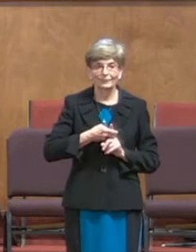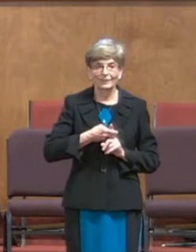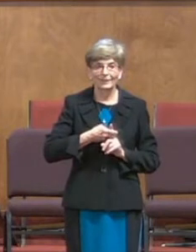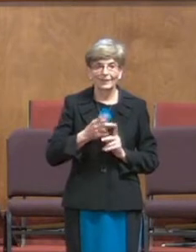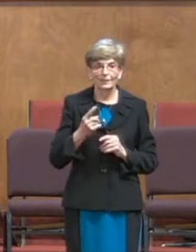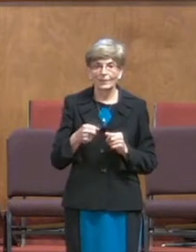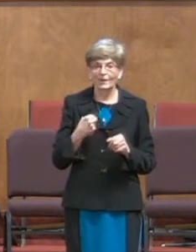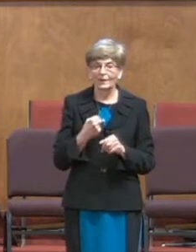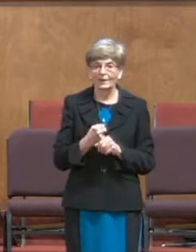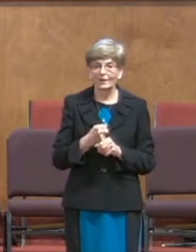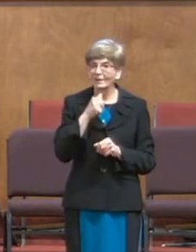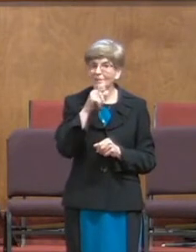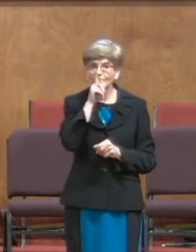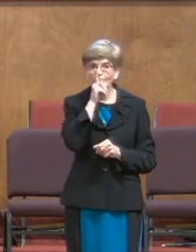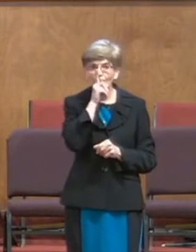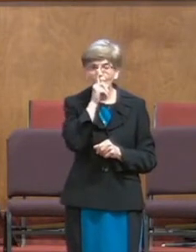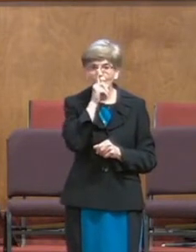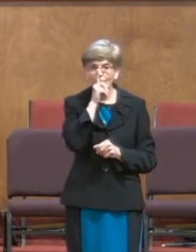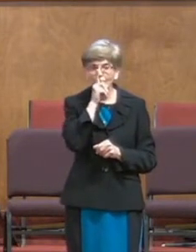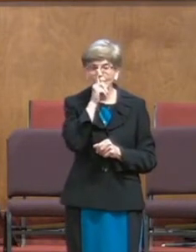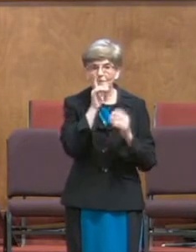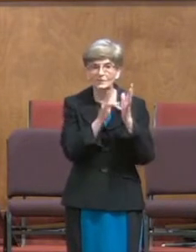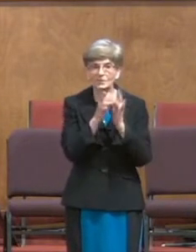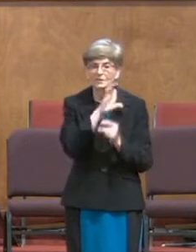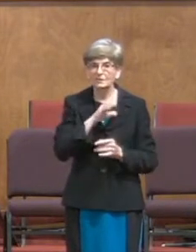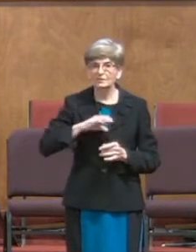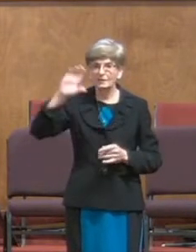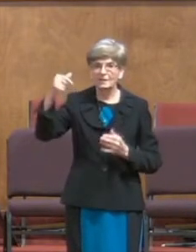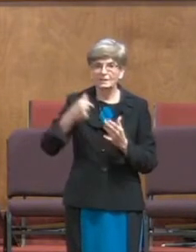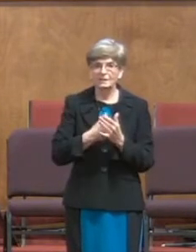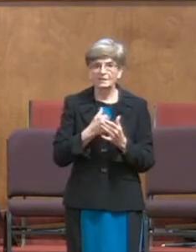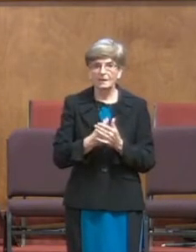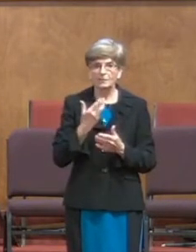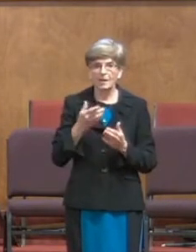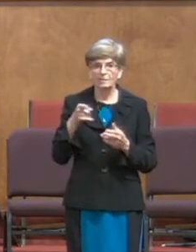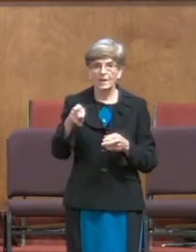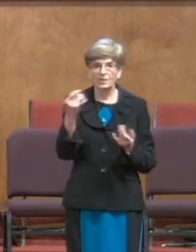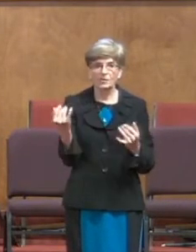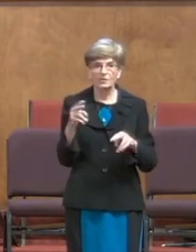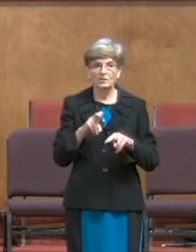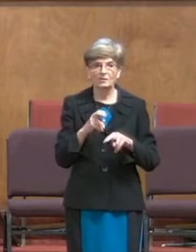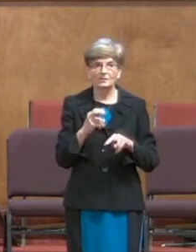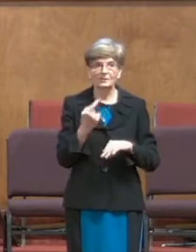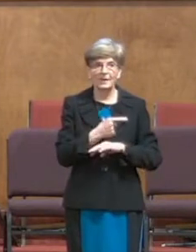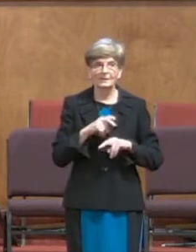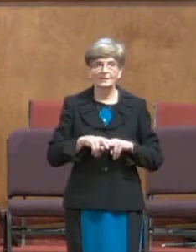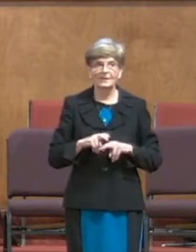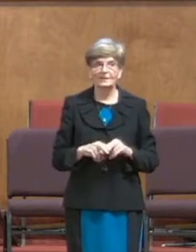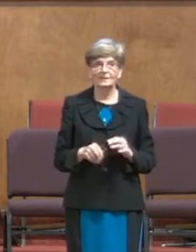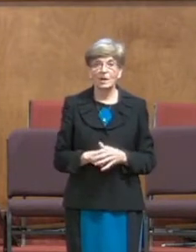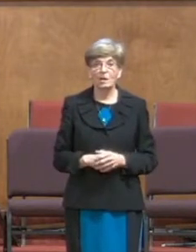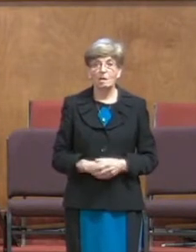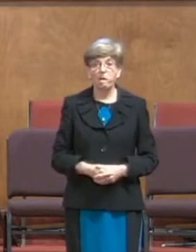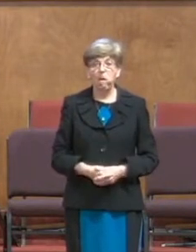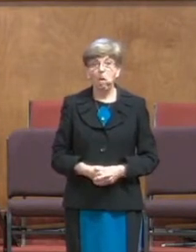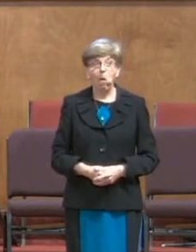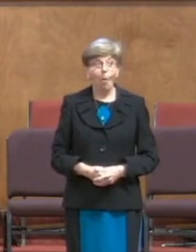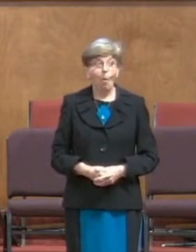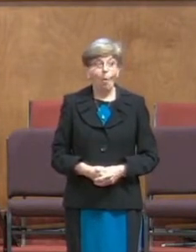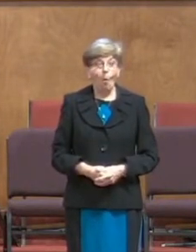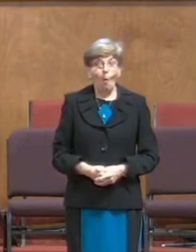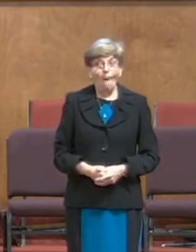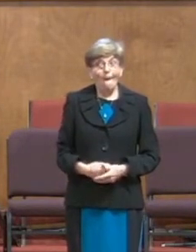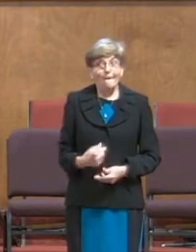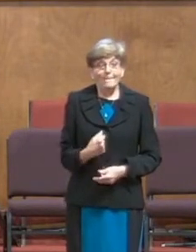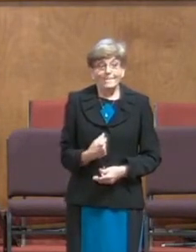of Jesus Christ. And maybe today you're sitting here and you're like, yeah, I haven't done that. I haven't shared the gospel. I